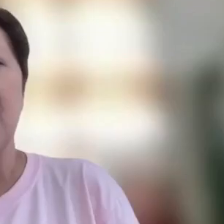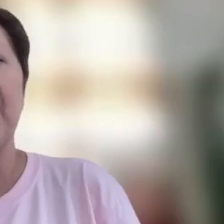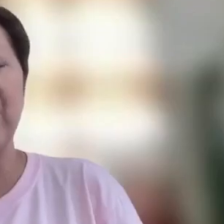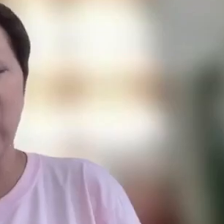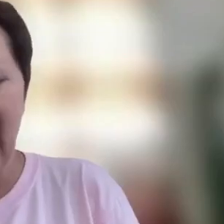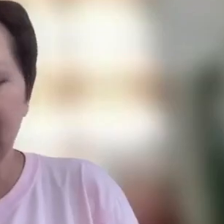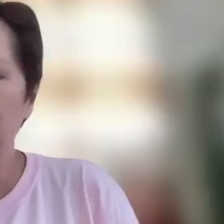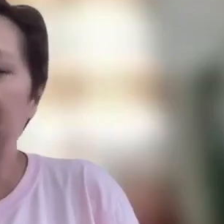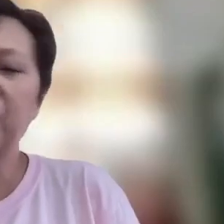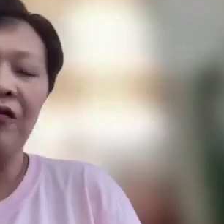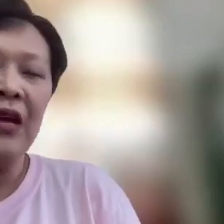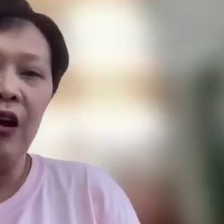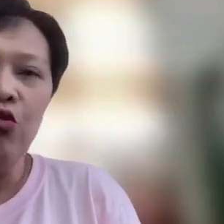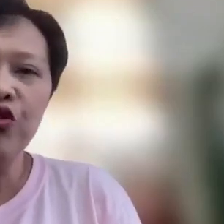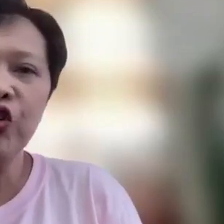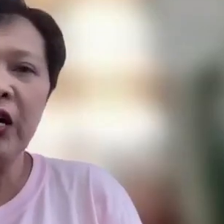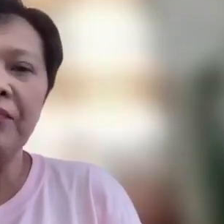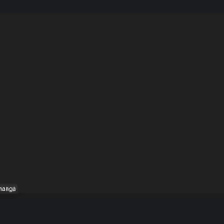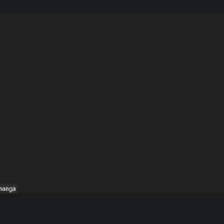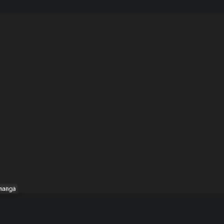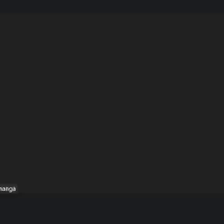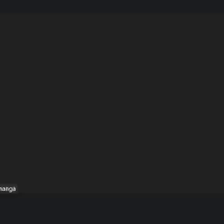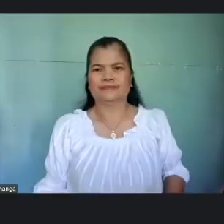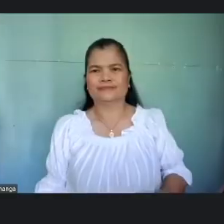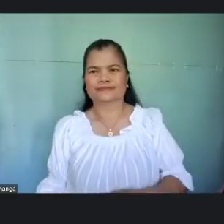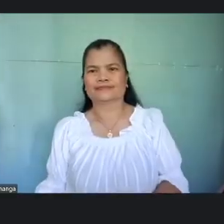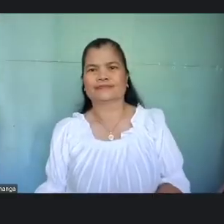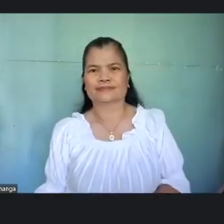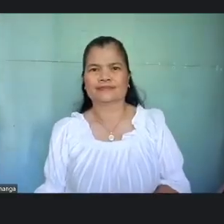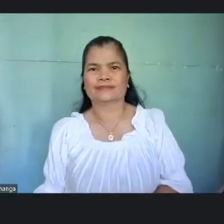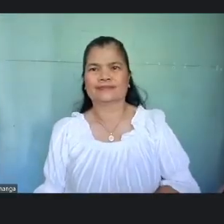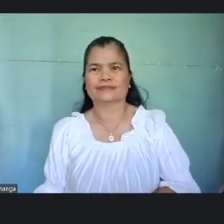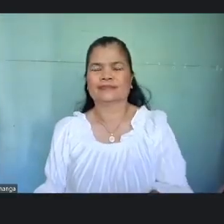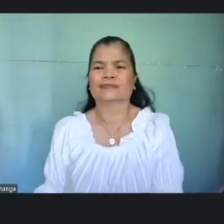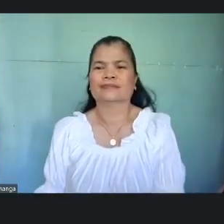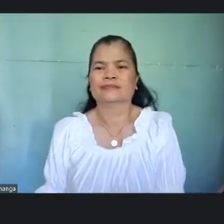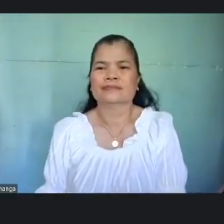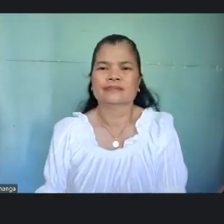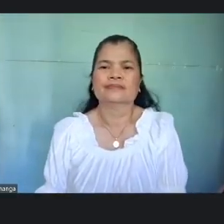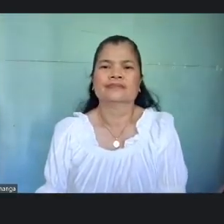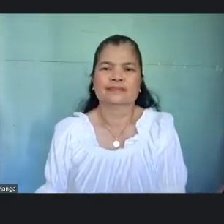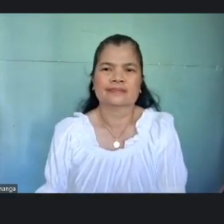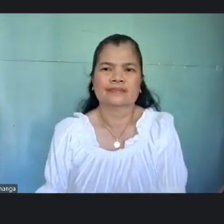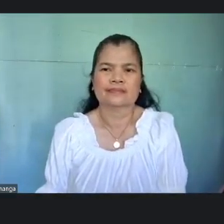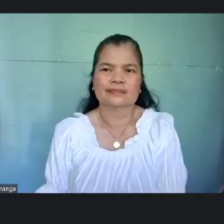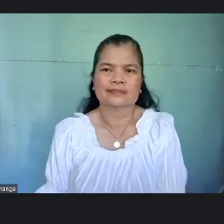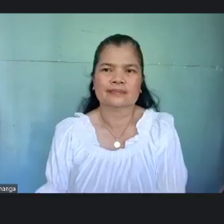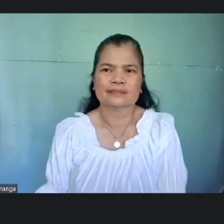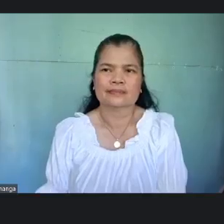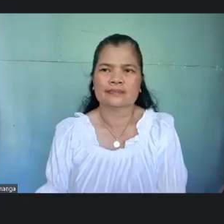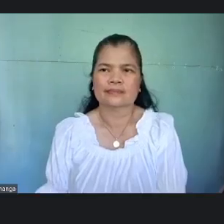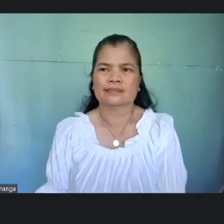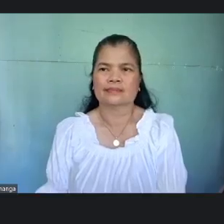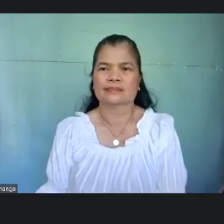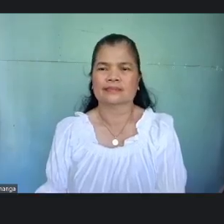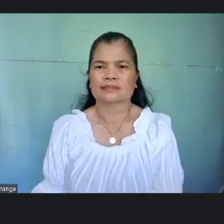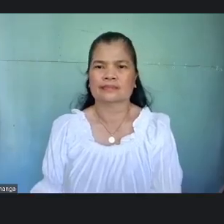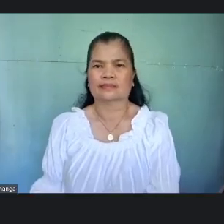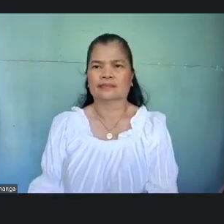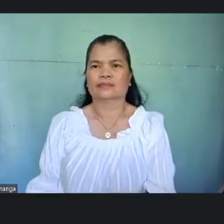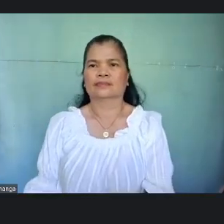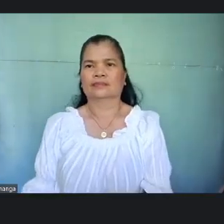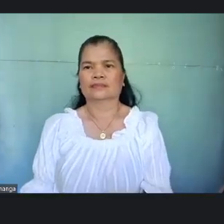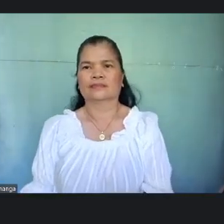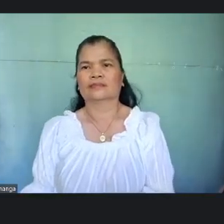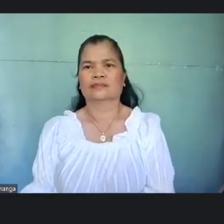embracing the challenges of inclusion and mainstreaming the LSEMs in our regular